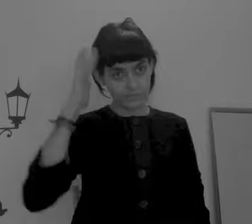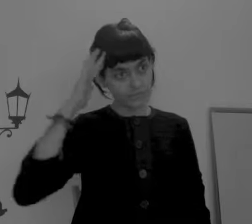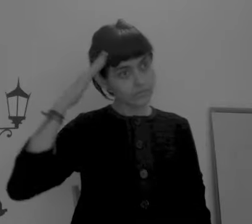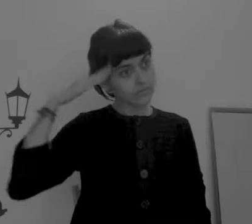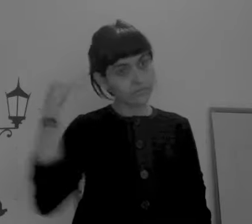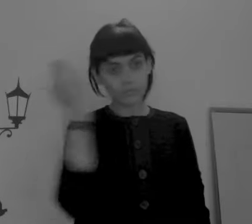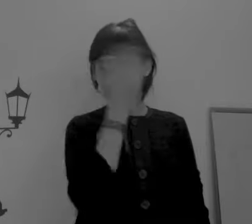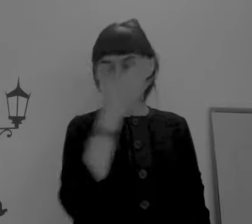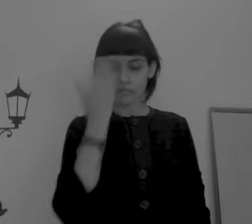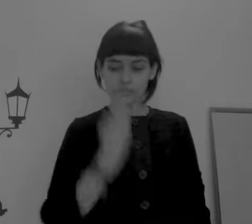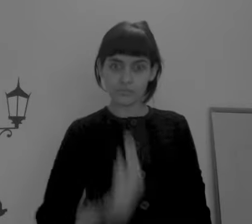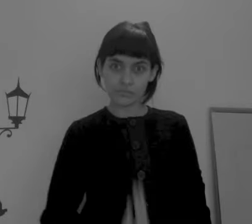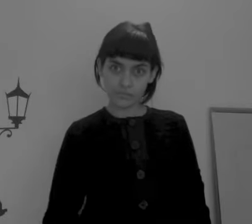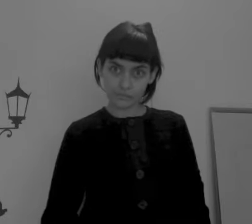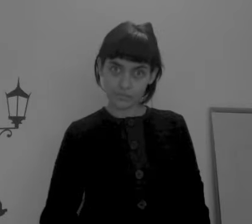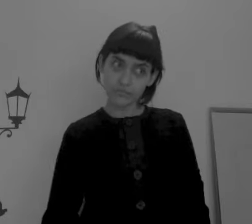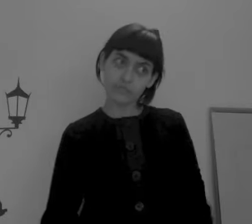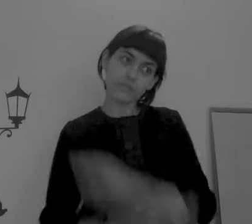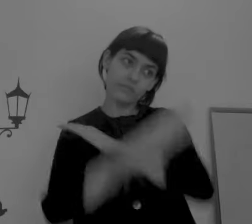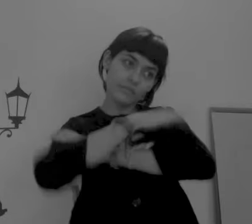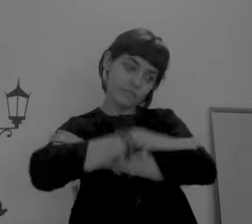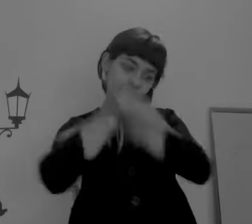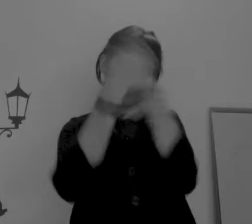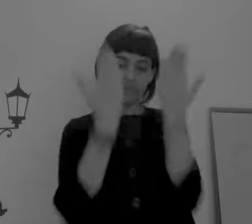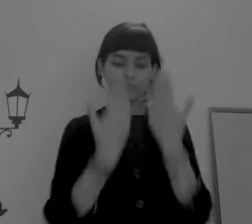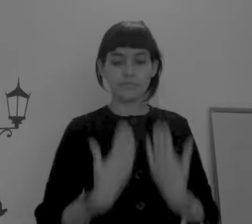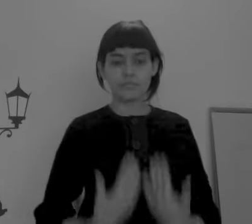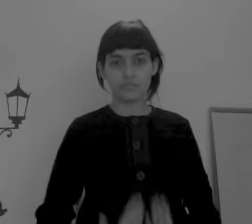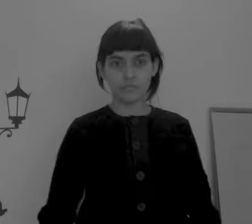and I will never let a day go by